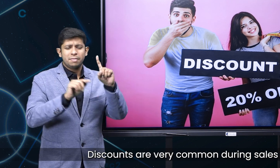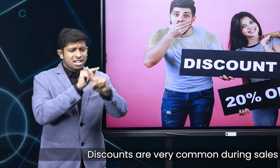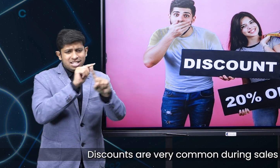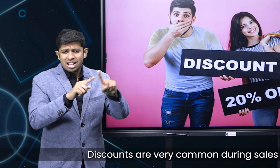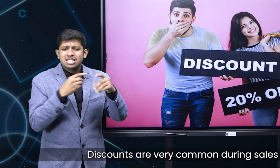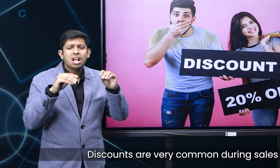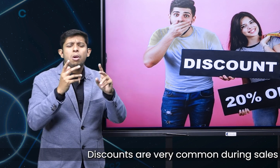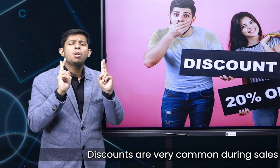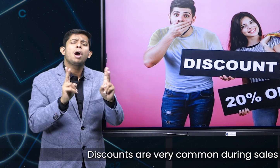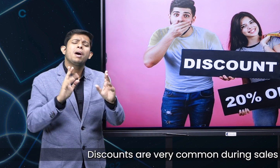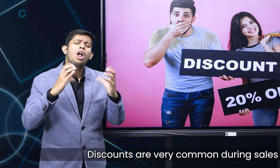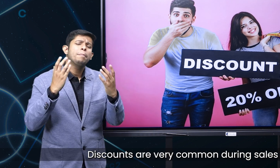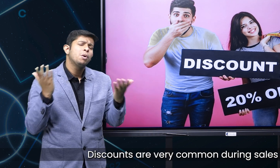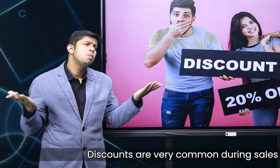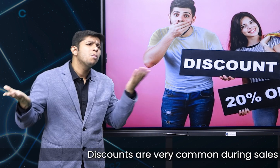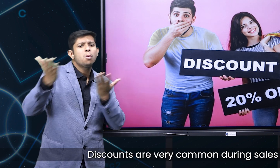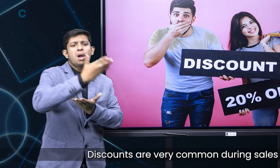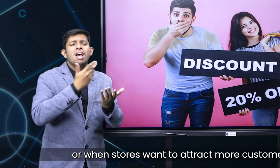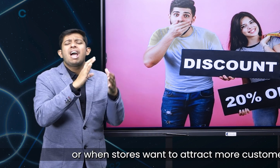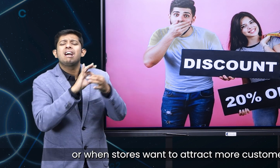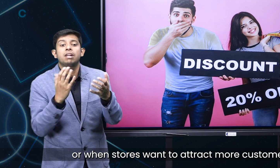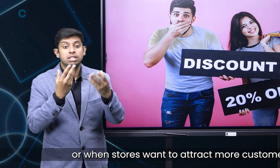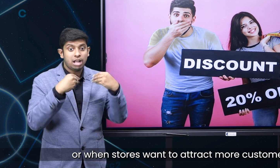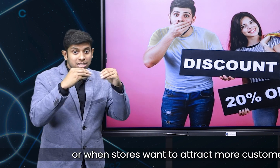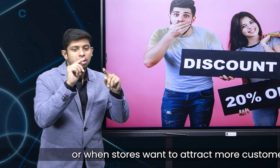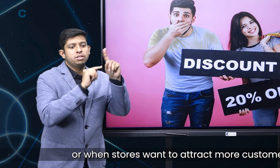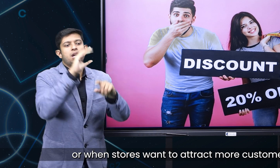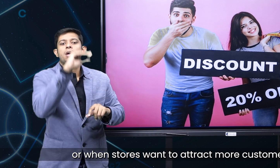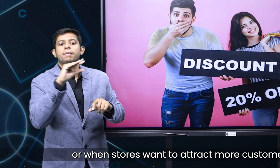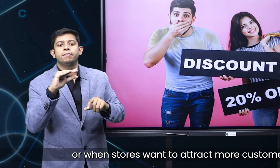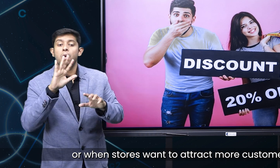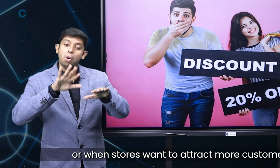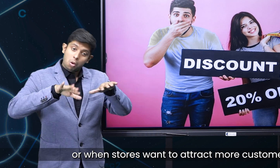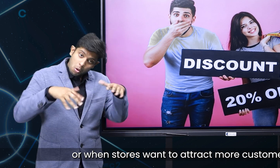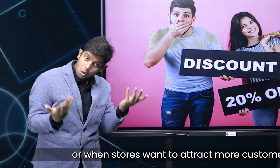Discounts are very common during sales or when stores want to attract more customers.